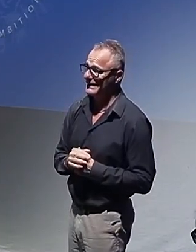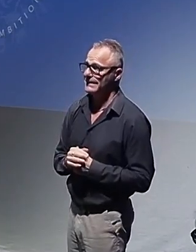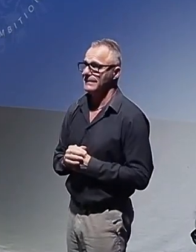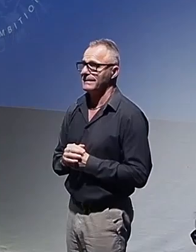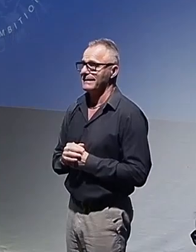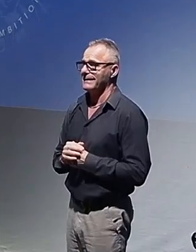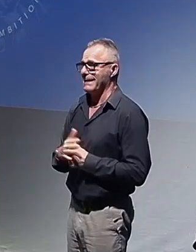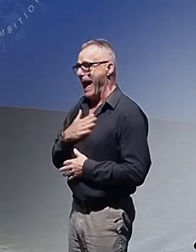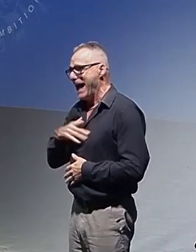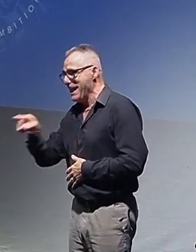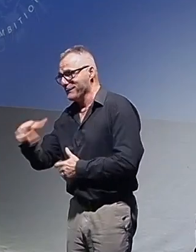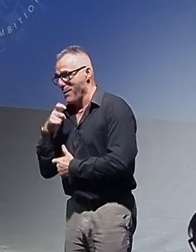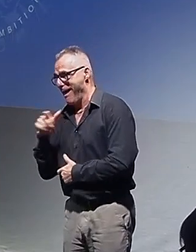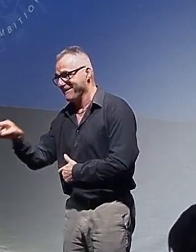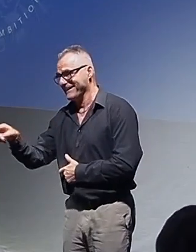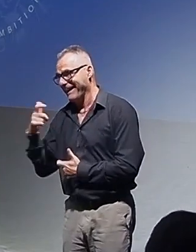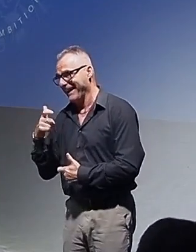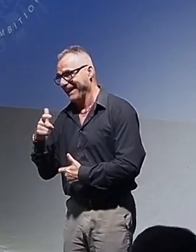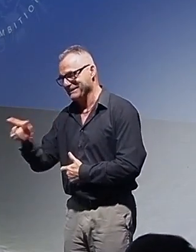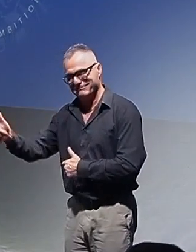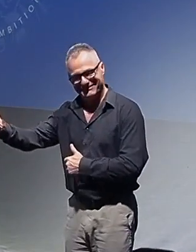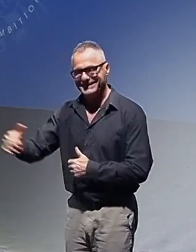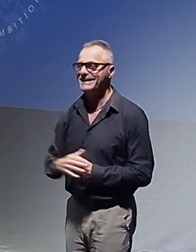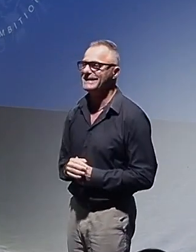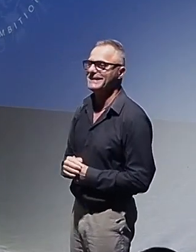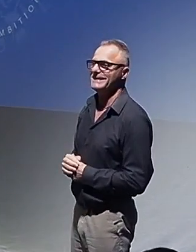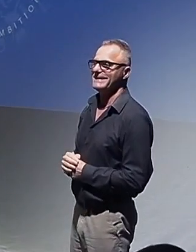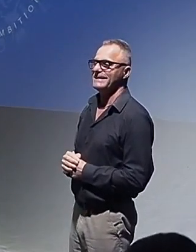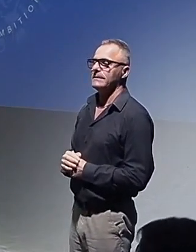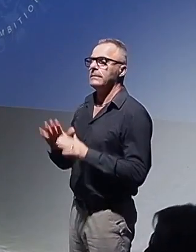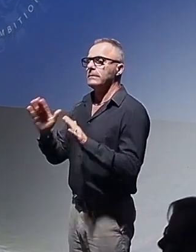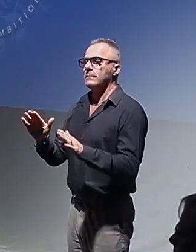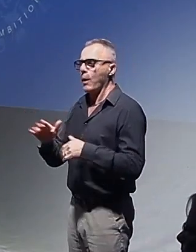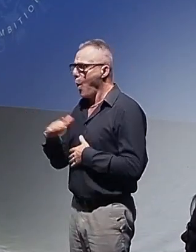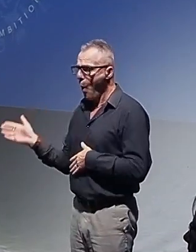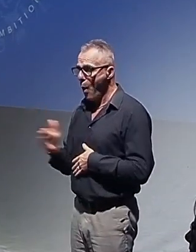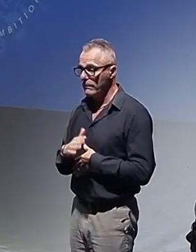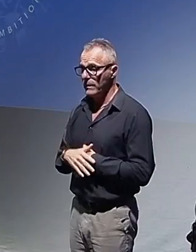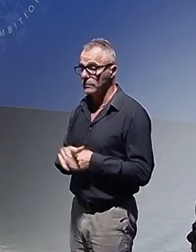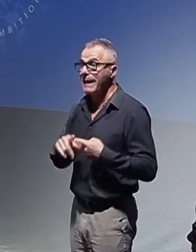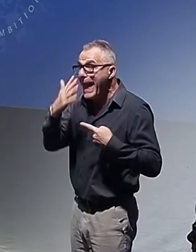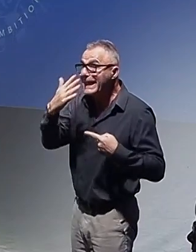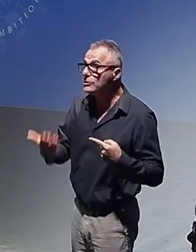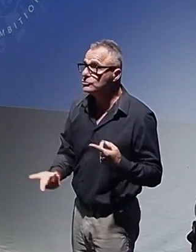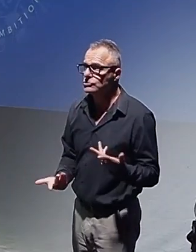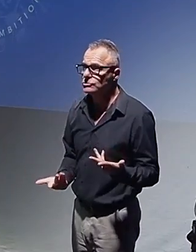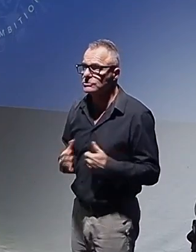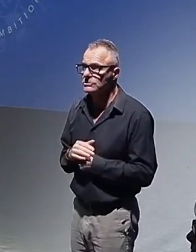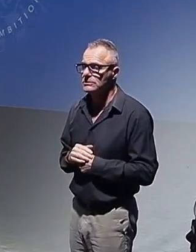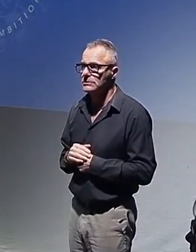I love you laughing. I think all those things, age, Yeah. I